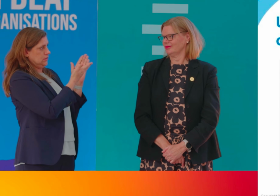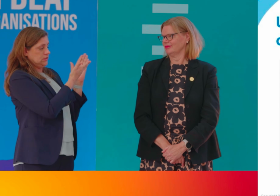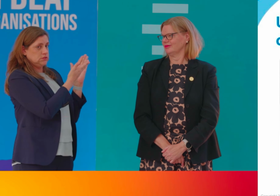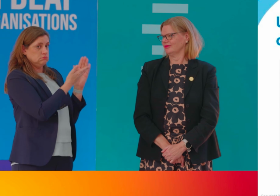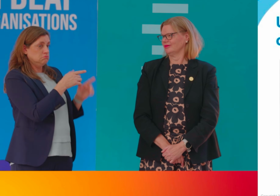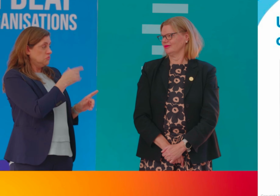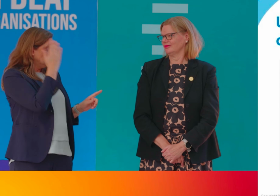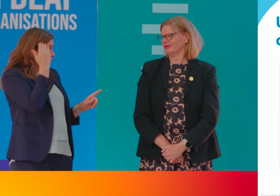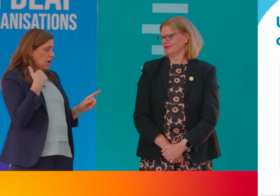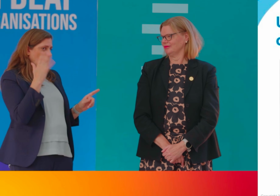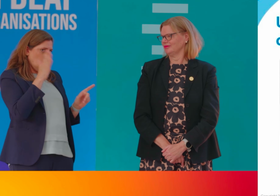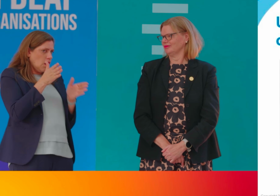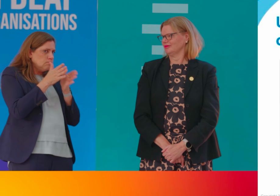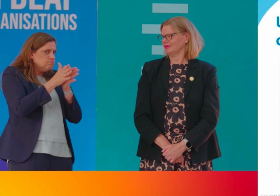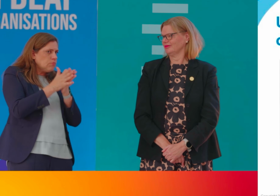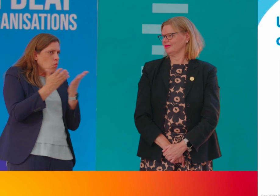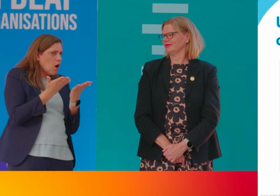next.